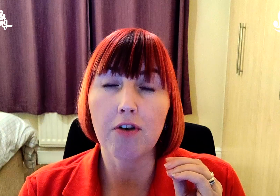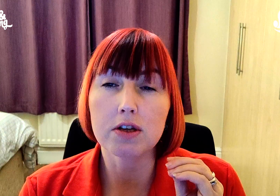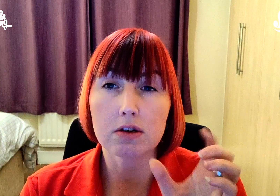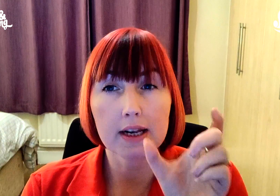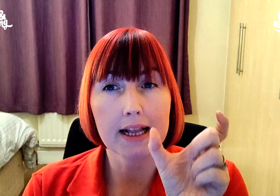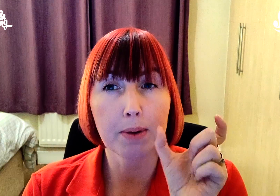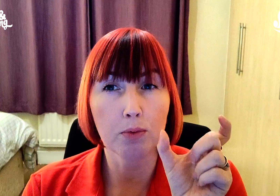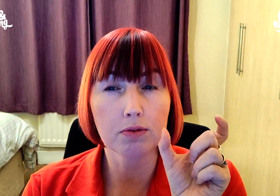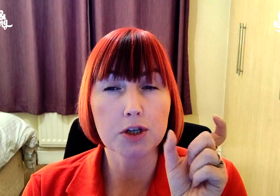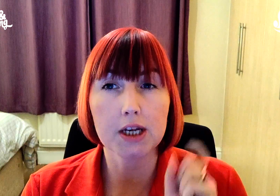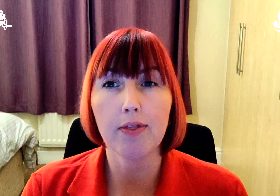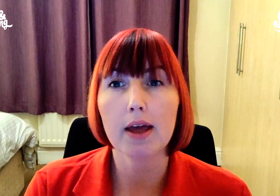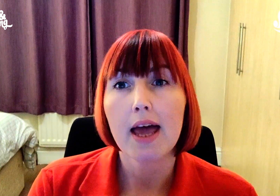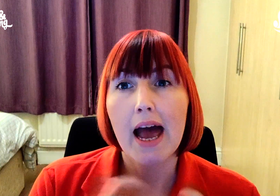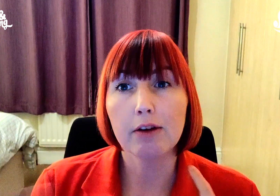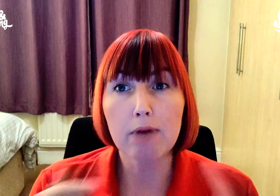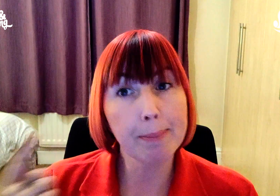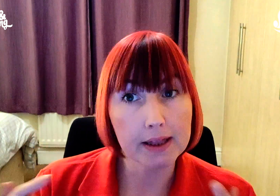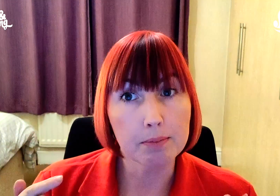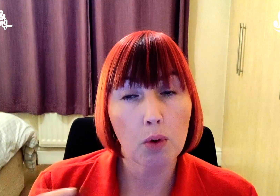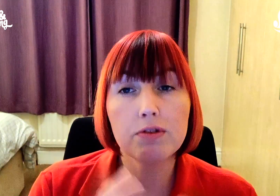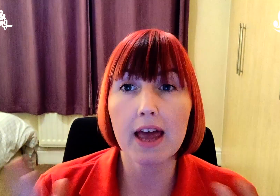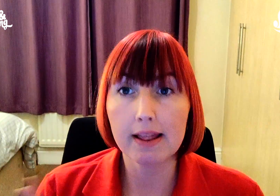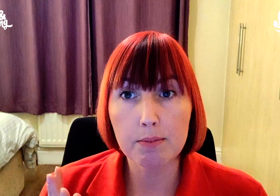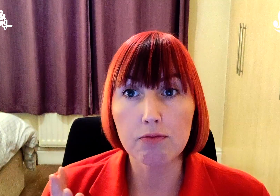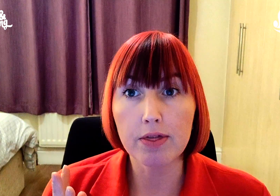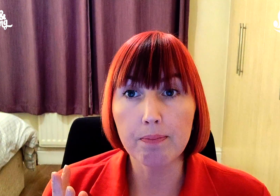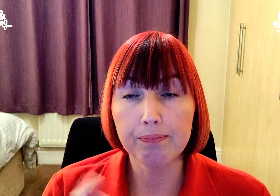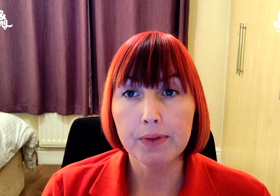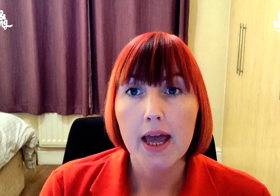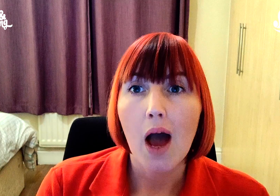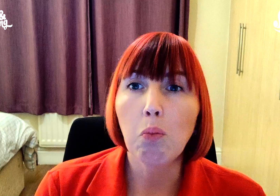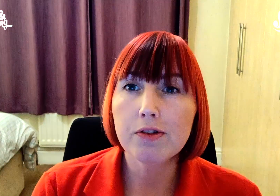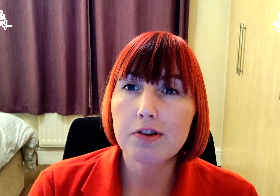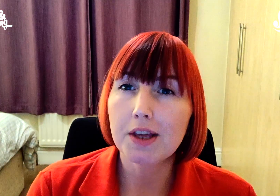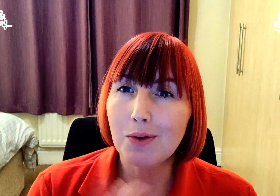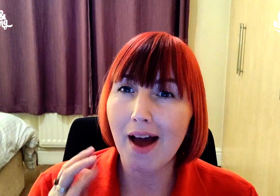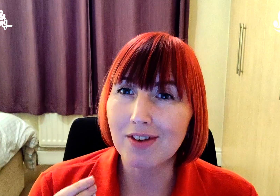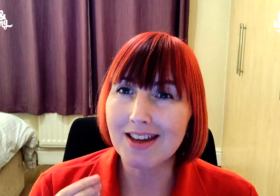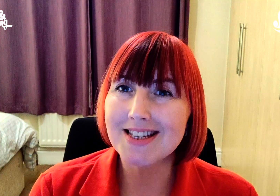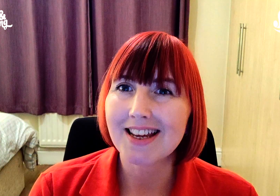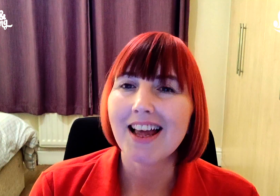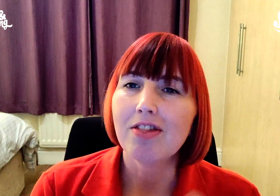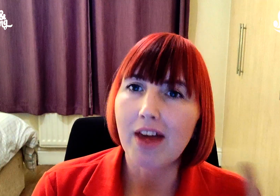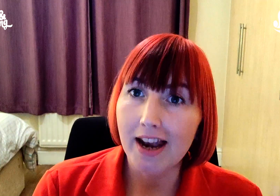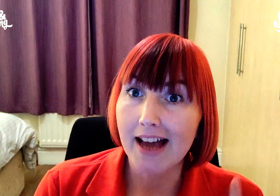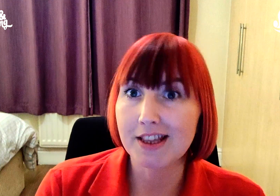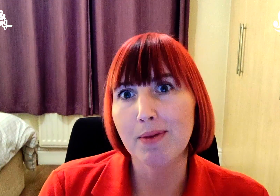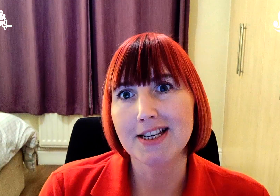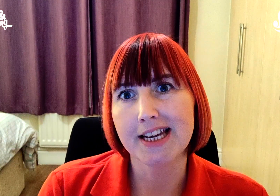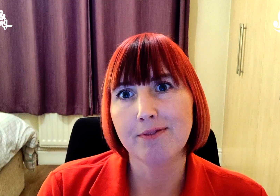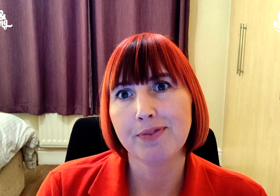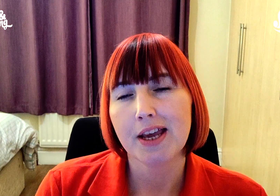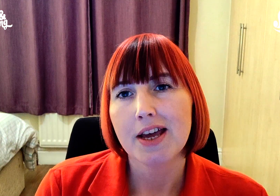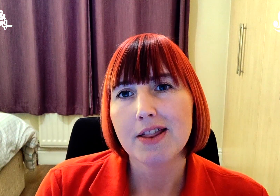a little bit faster and a little bit more squished together, and rapping them or saying them in rhythm. And once you think you have it, then adding